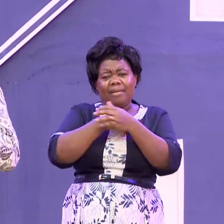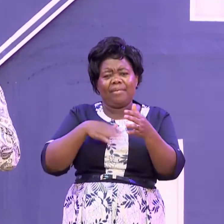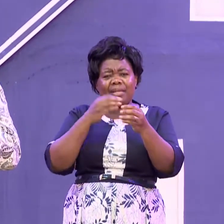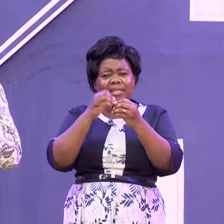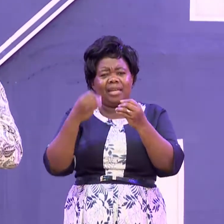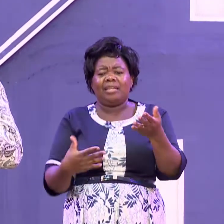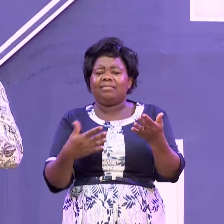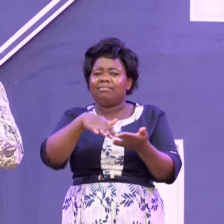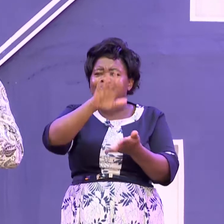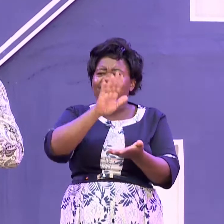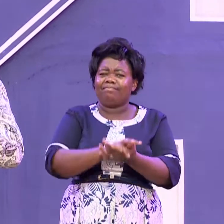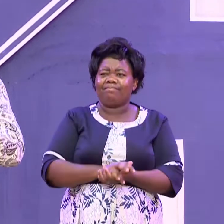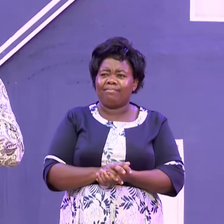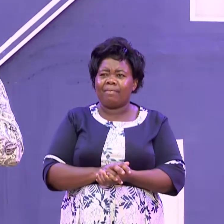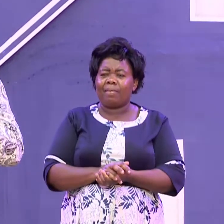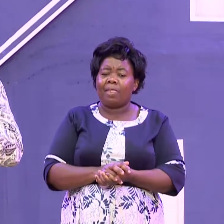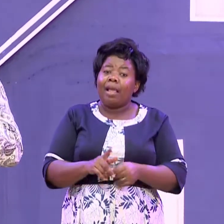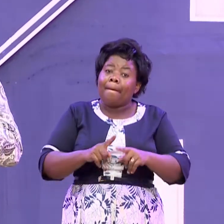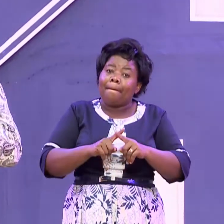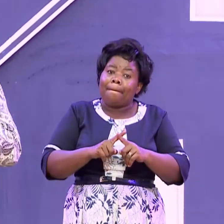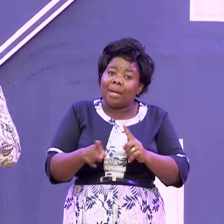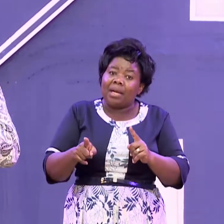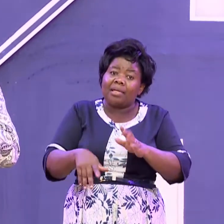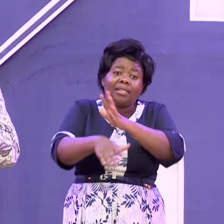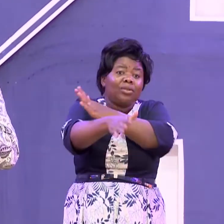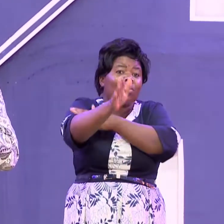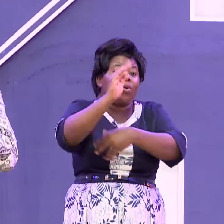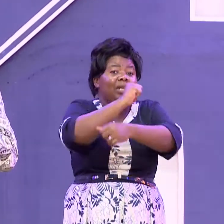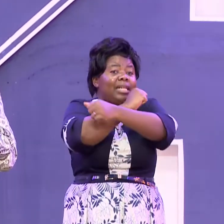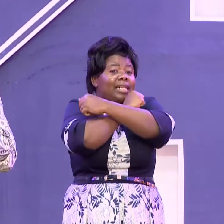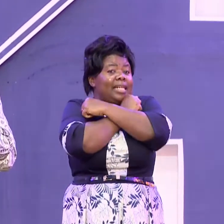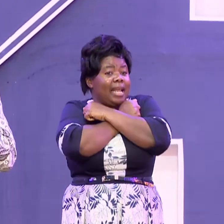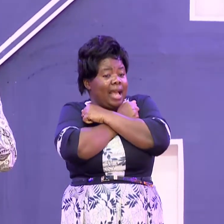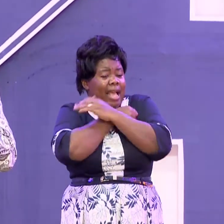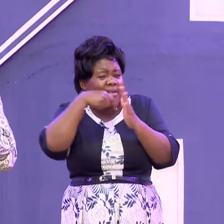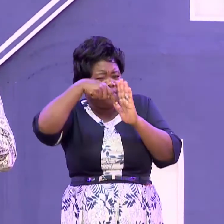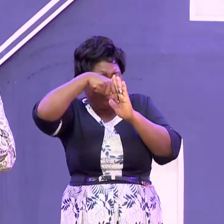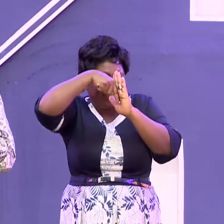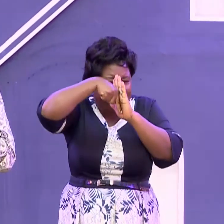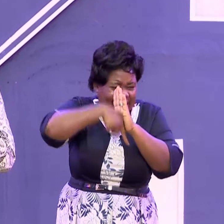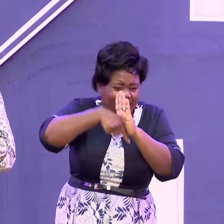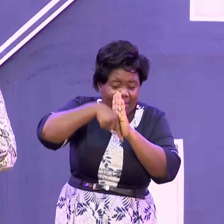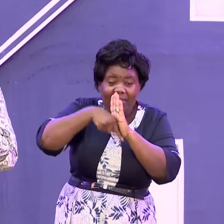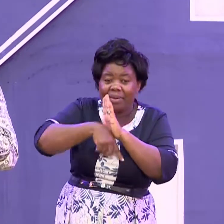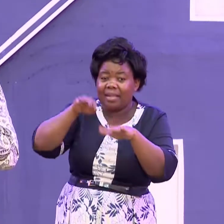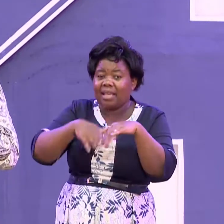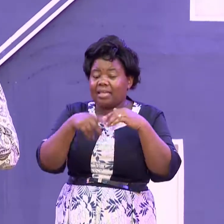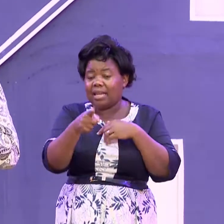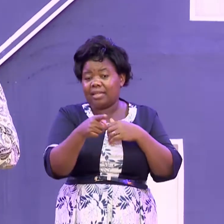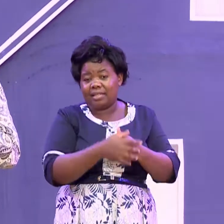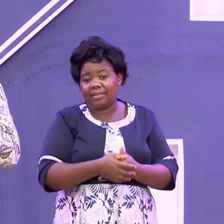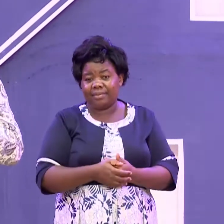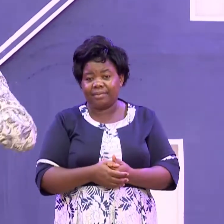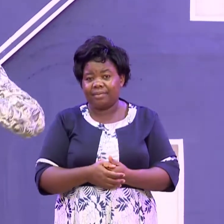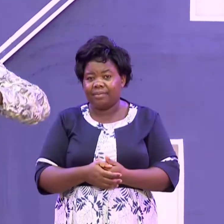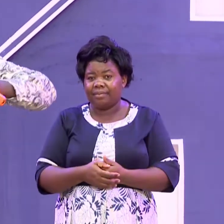nnyo mutabani wange. But agape love is far more than that. Naye kwagala kwa Katonda kusukuluma kwagala kwe nneri mutabani